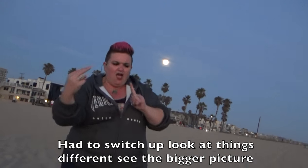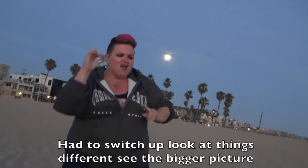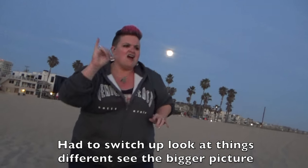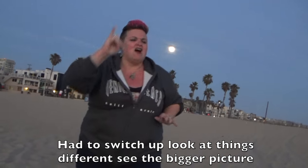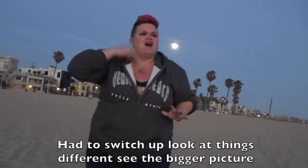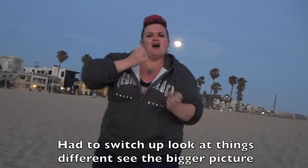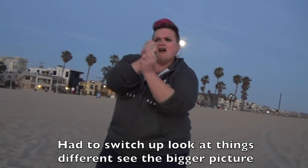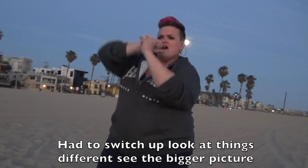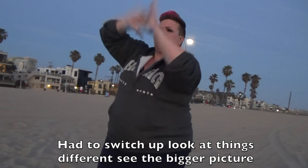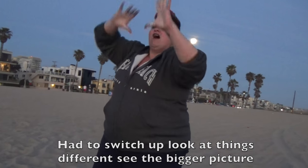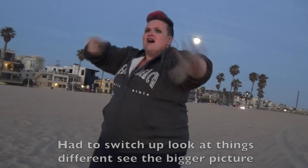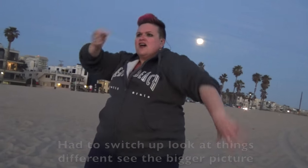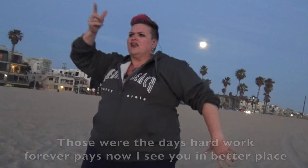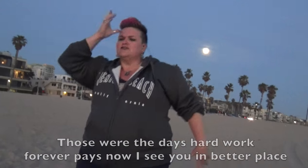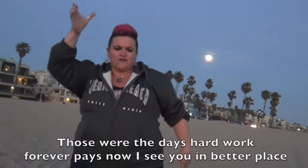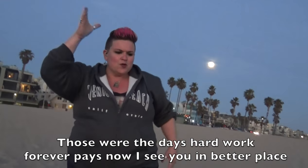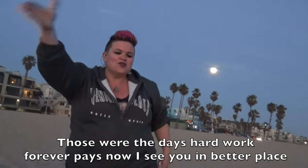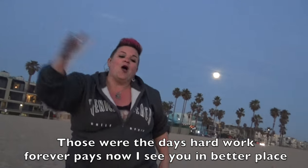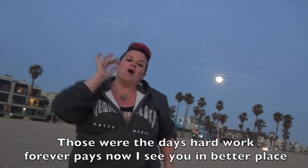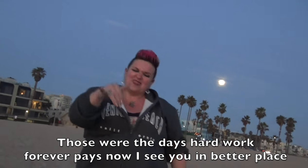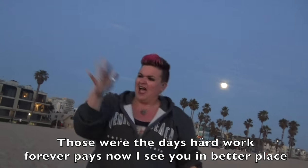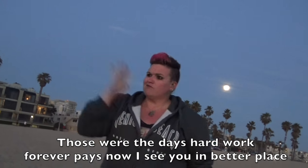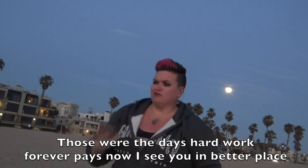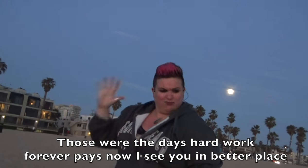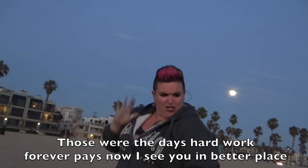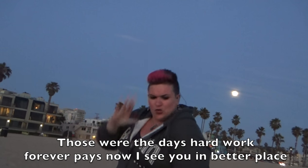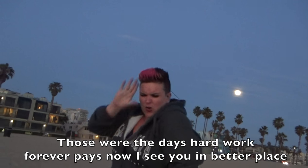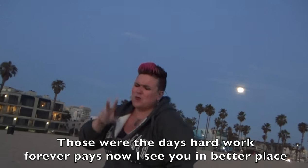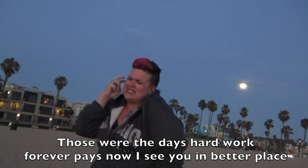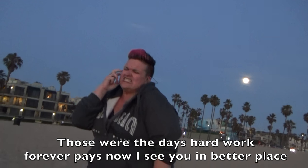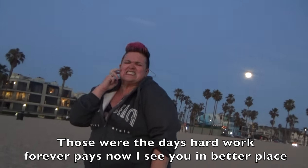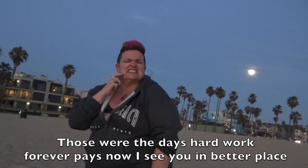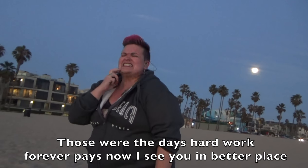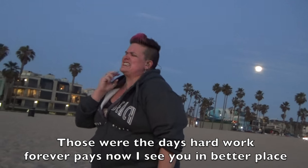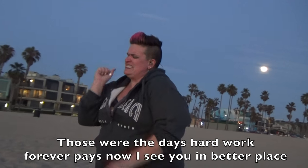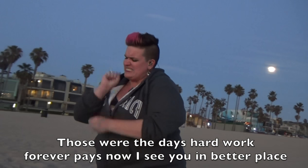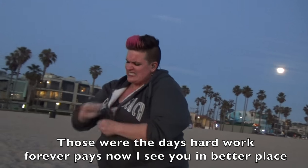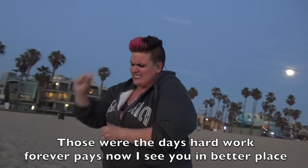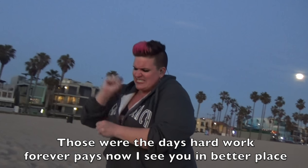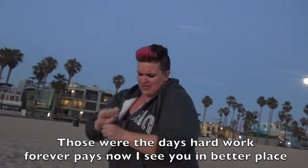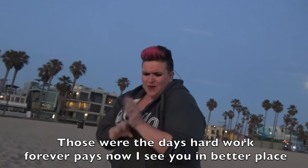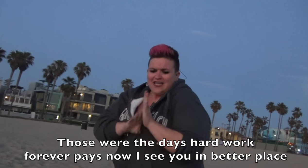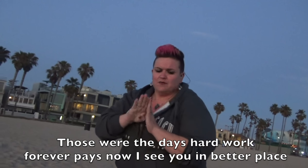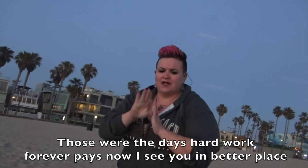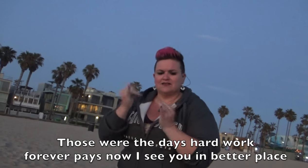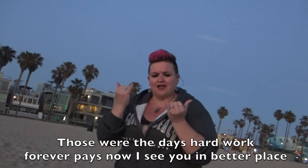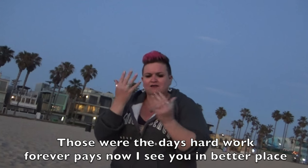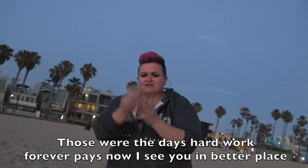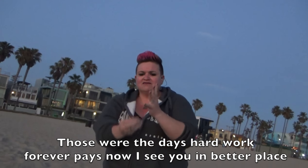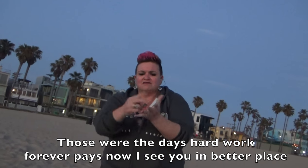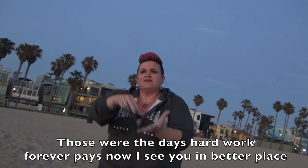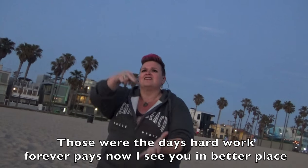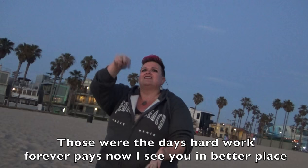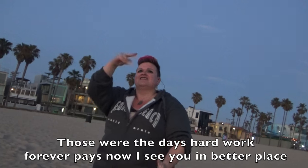things different, see the bigger picture Those were the days, hard work forever pays Now I see you in a better place